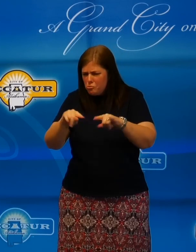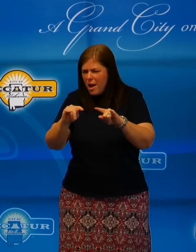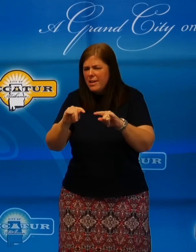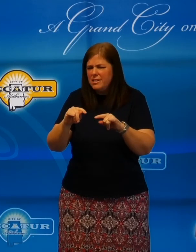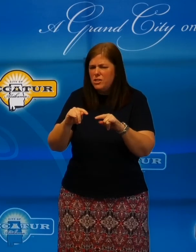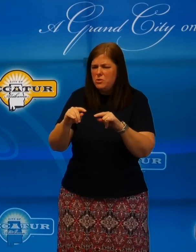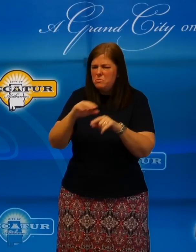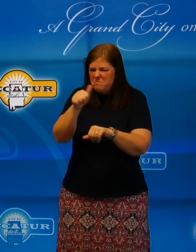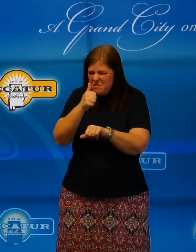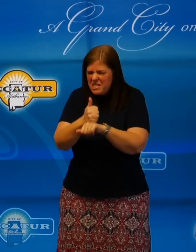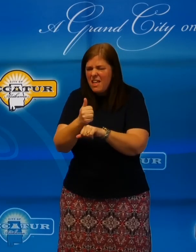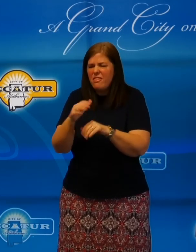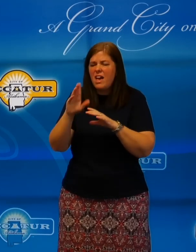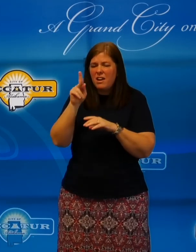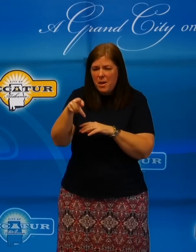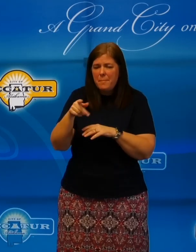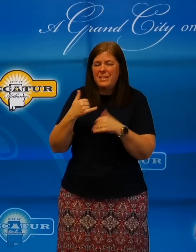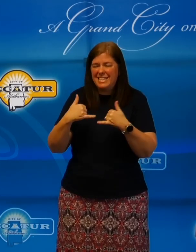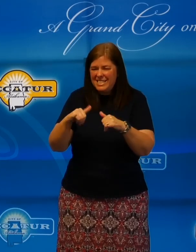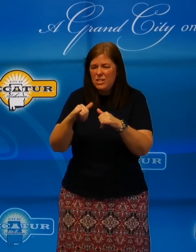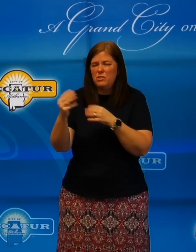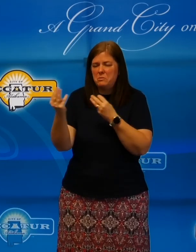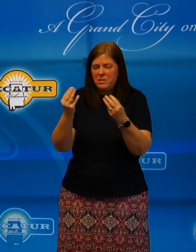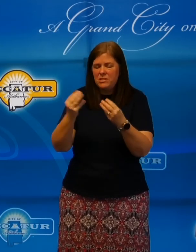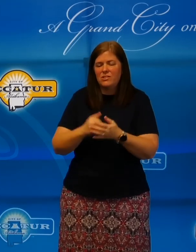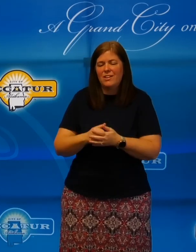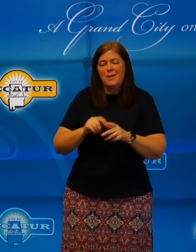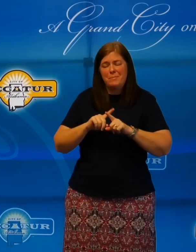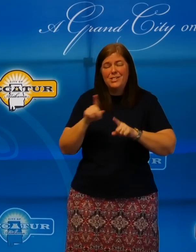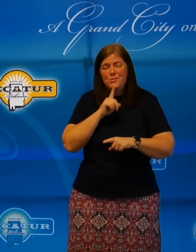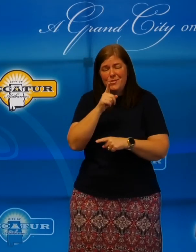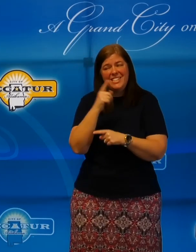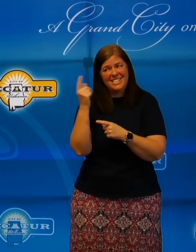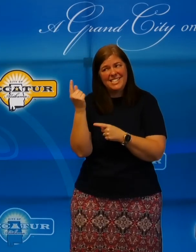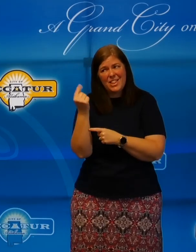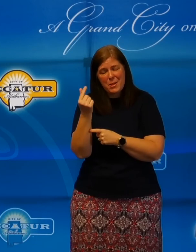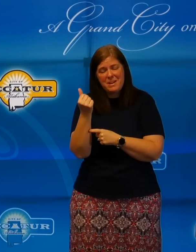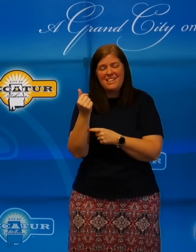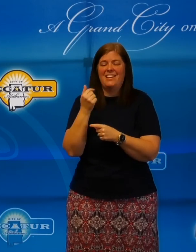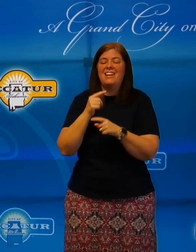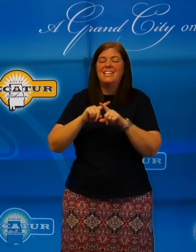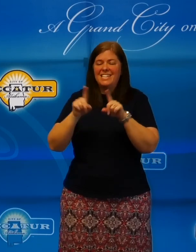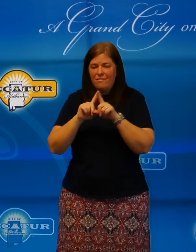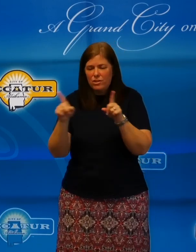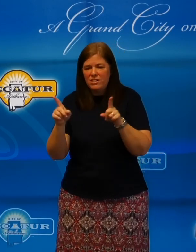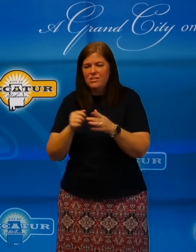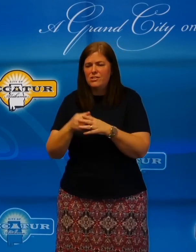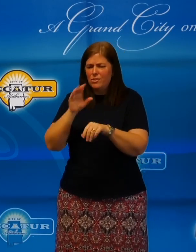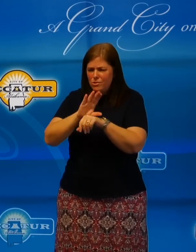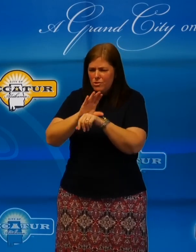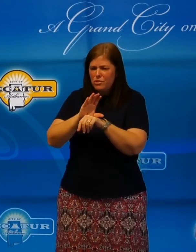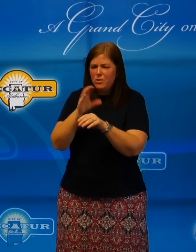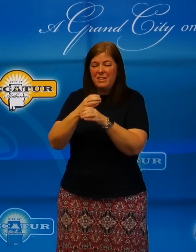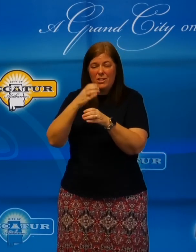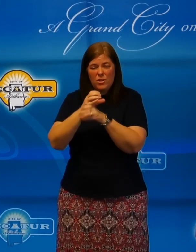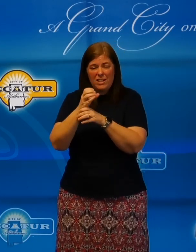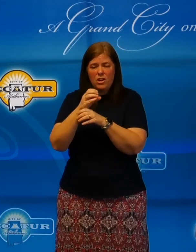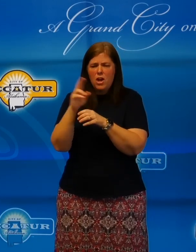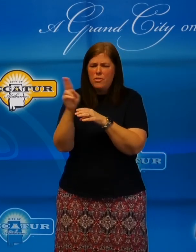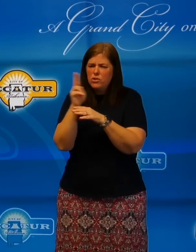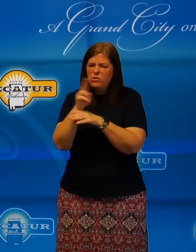to effectively minister. But it is a little different. They're being very creative, using Zoom for